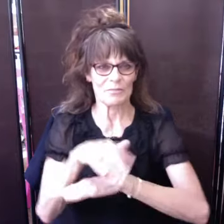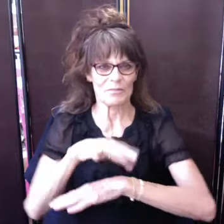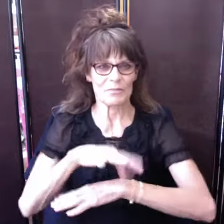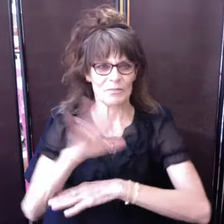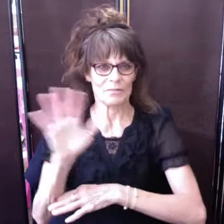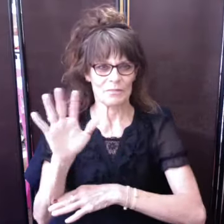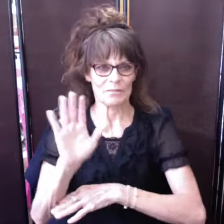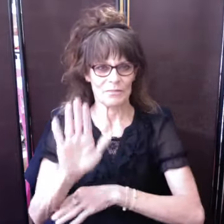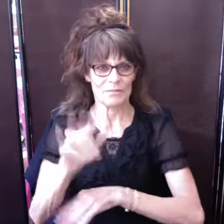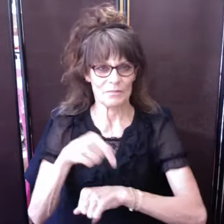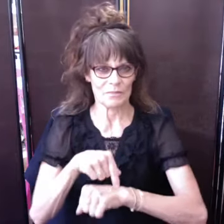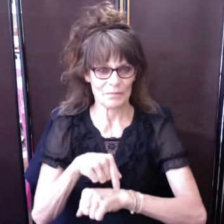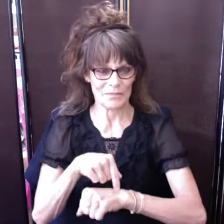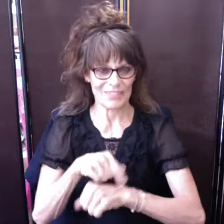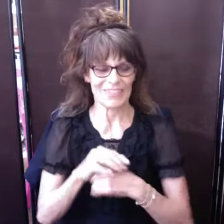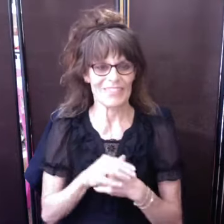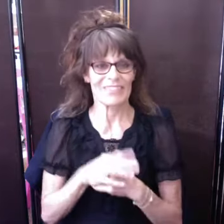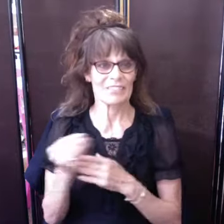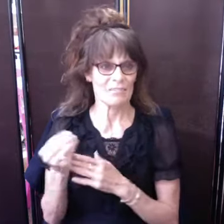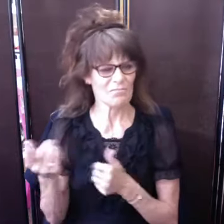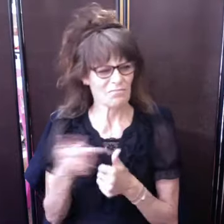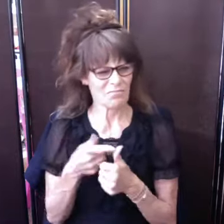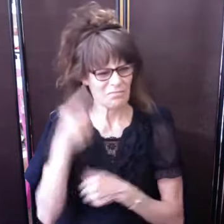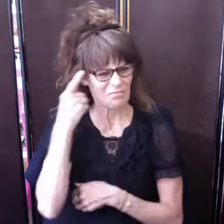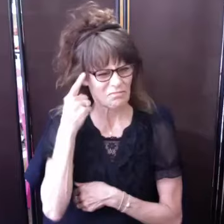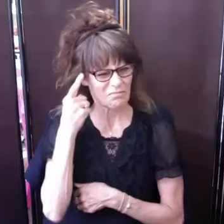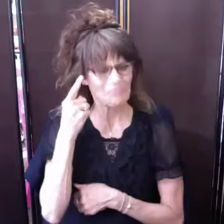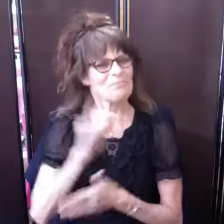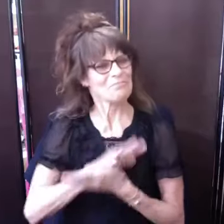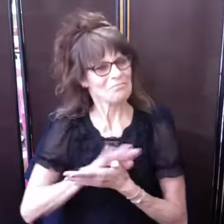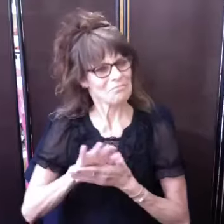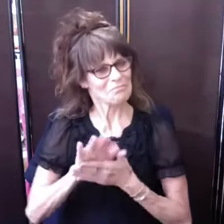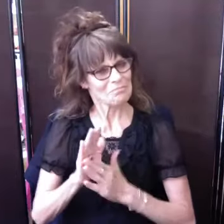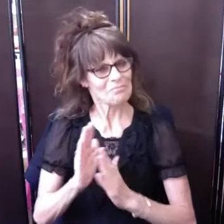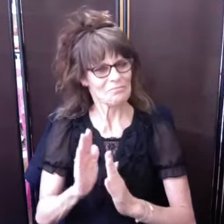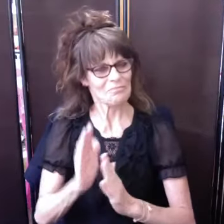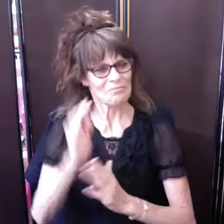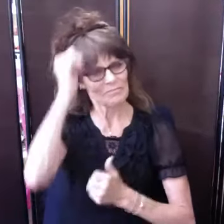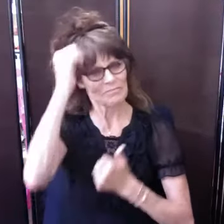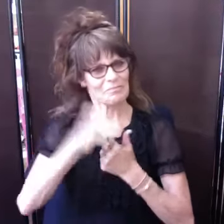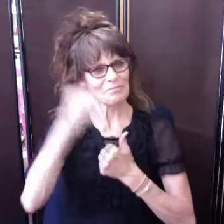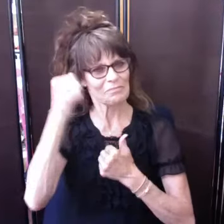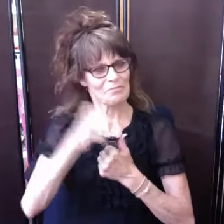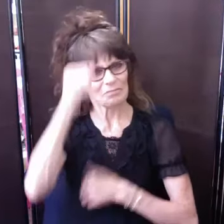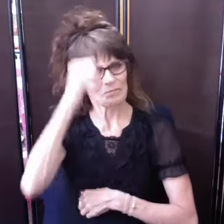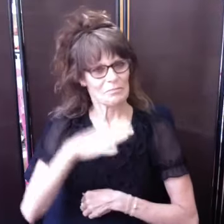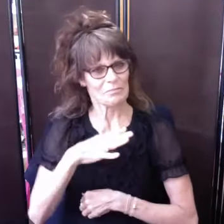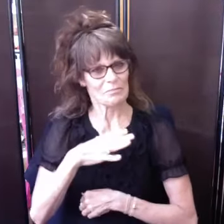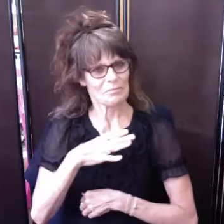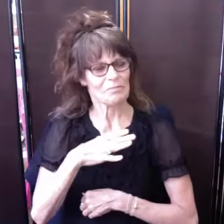time. And you know, at first I thought, what a nice way to remind the guy that he's got a commitment. And then after I kind of thought about the verbiage in